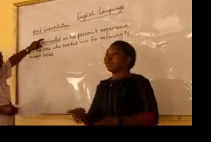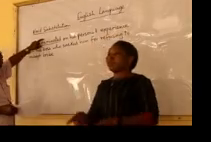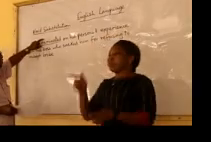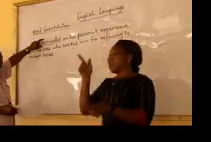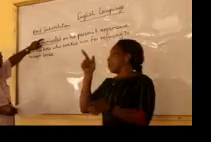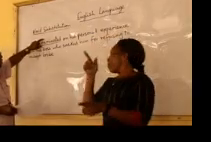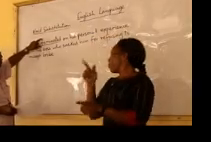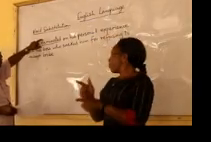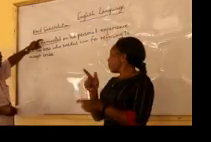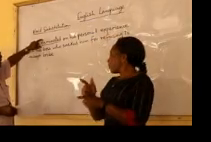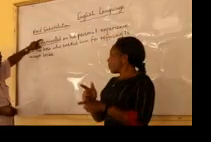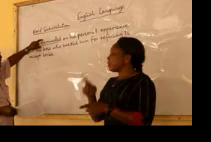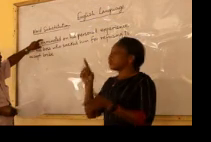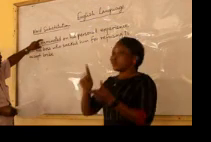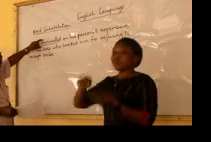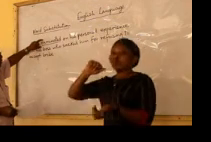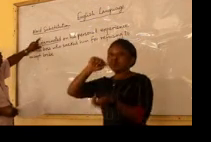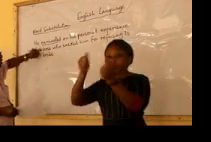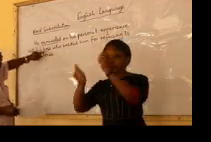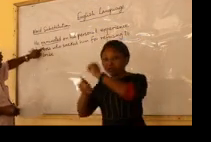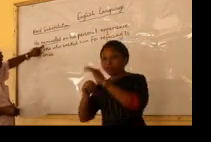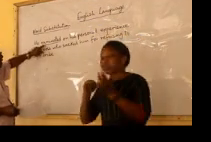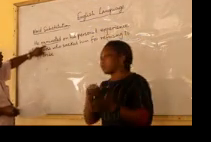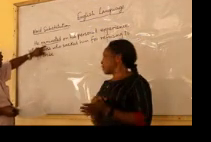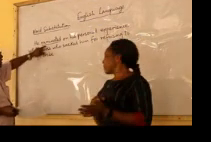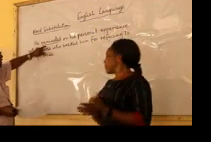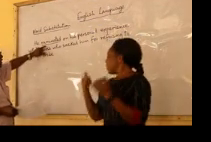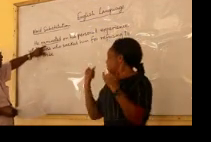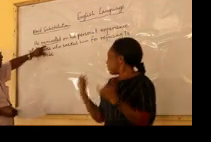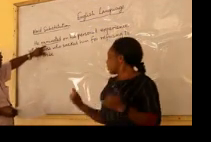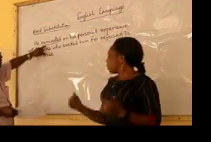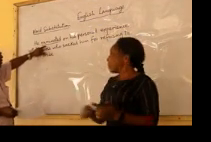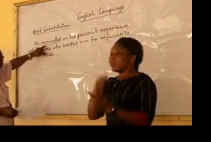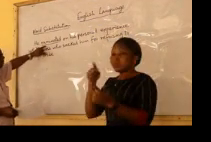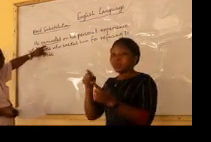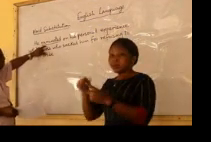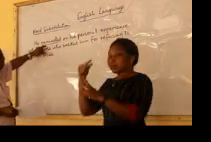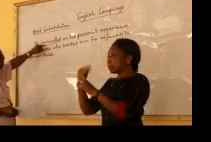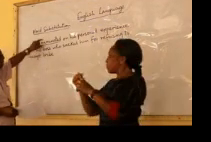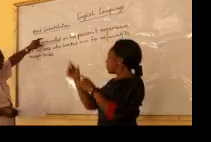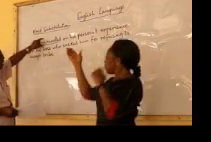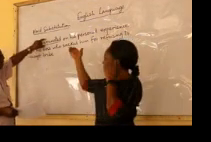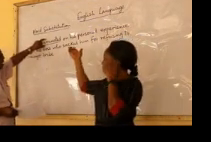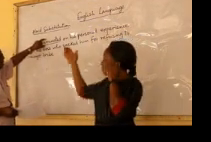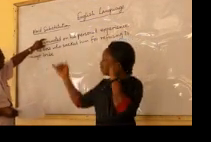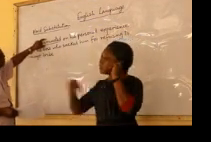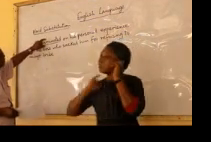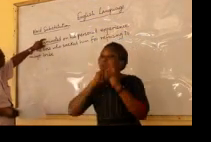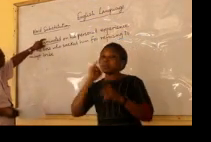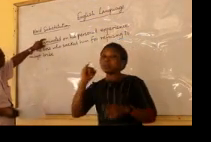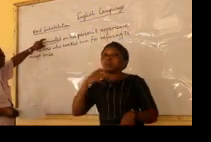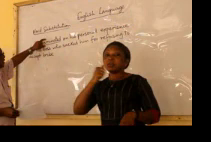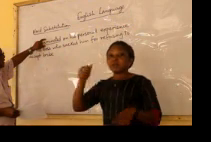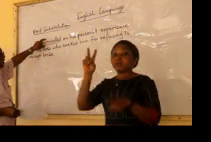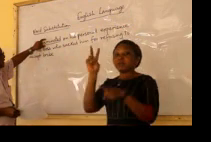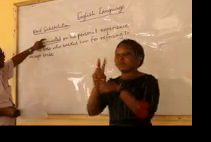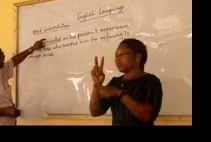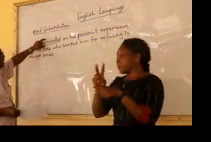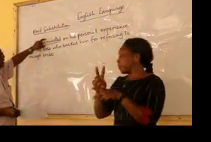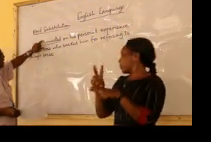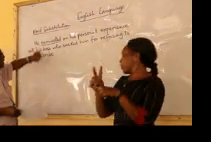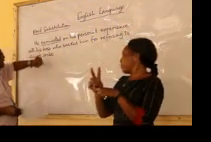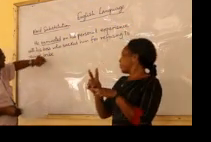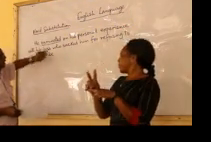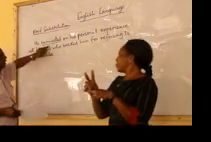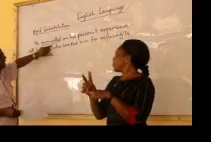to replace it. Now this is a verb